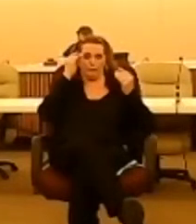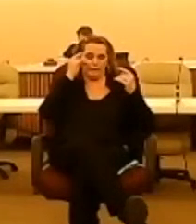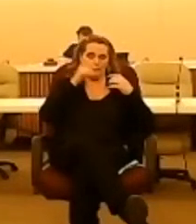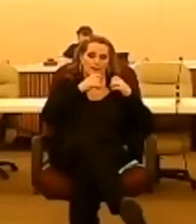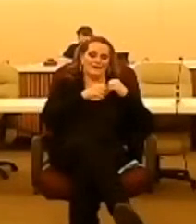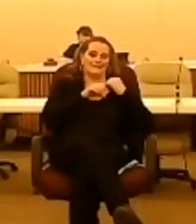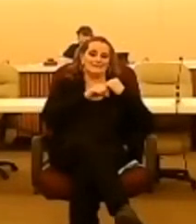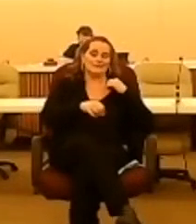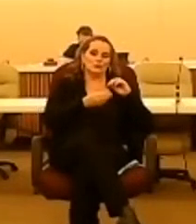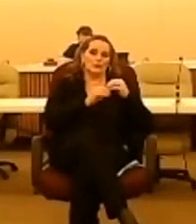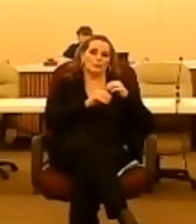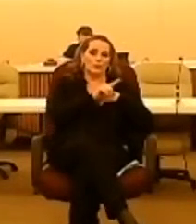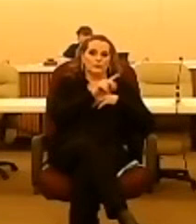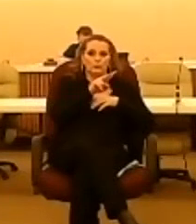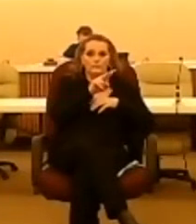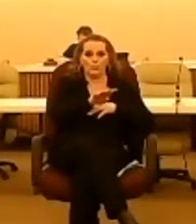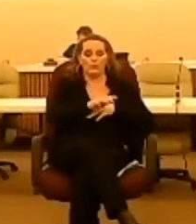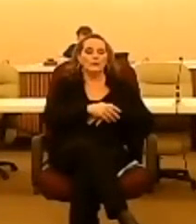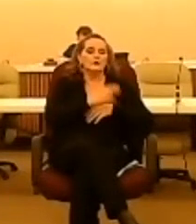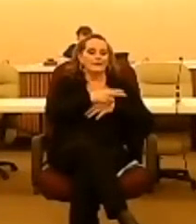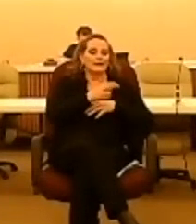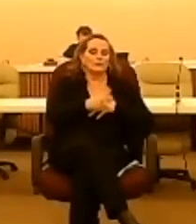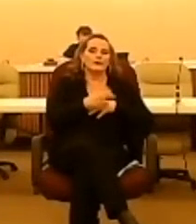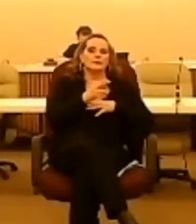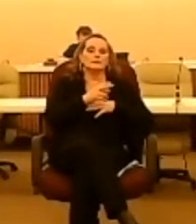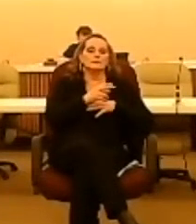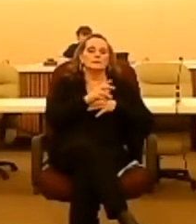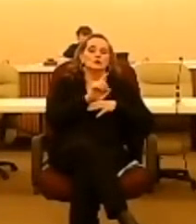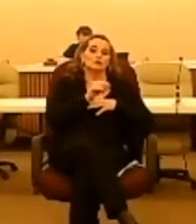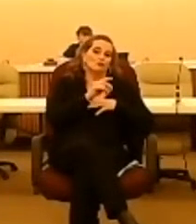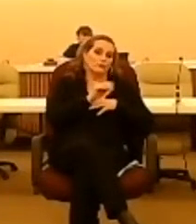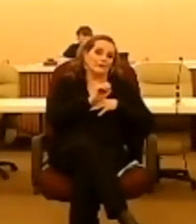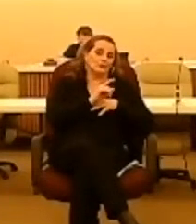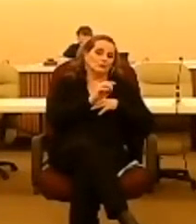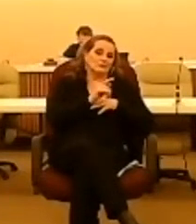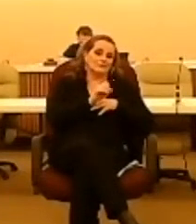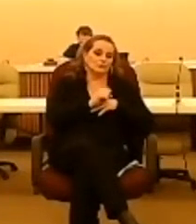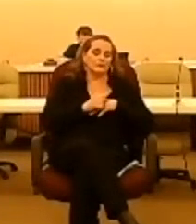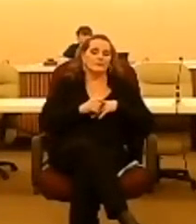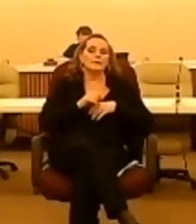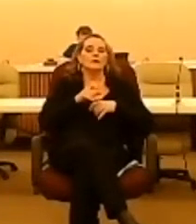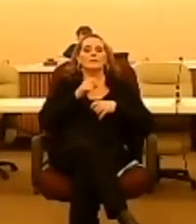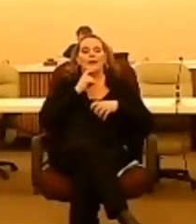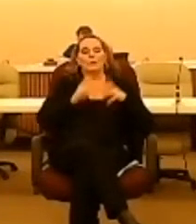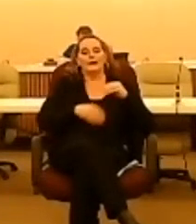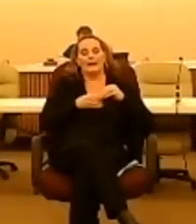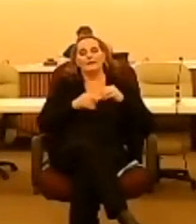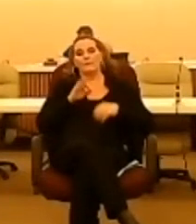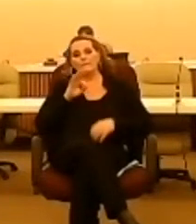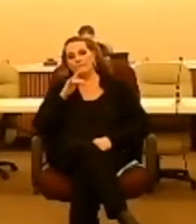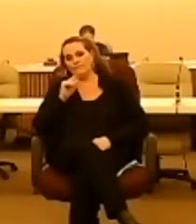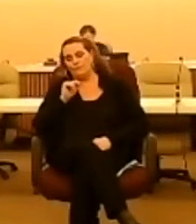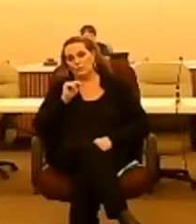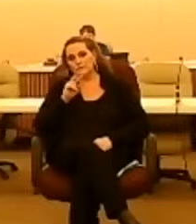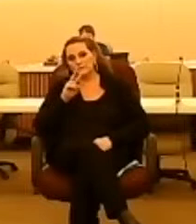number 24 to the Henrietta Drainage District. Proposed extension would add the Forest View subdivision.